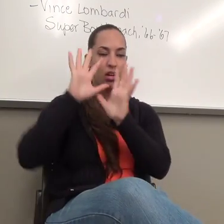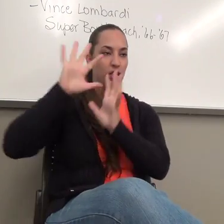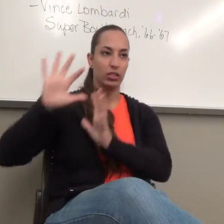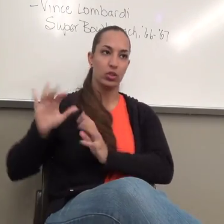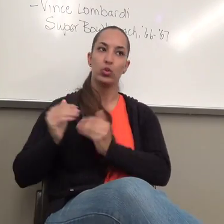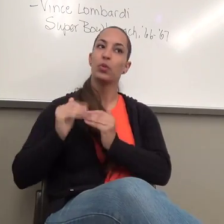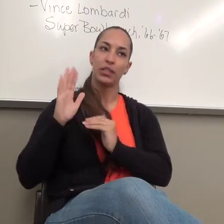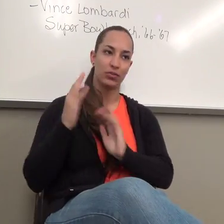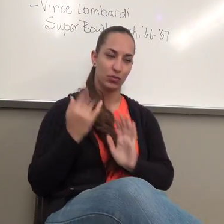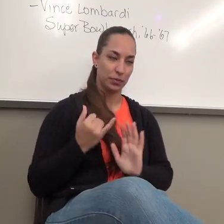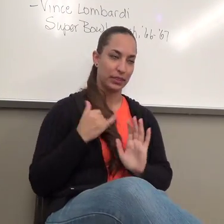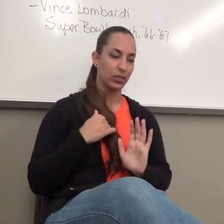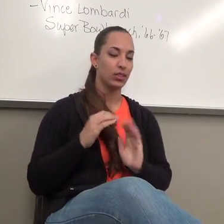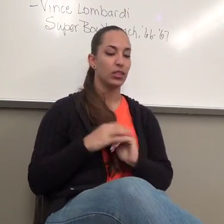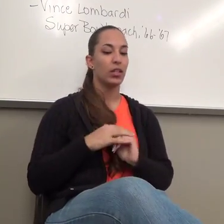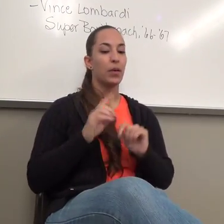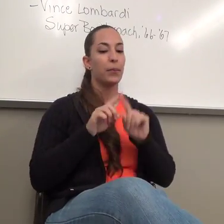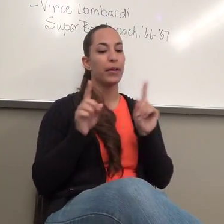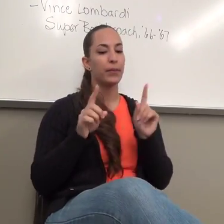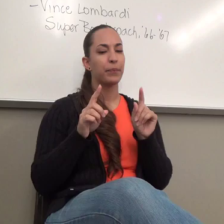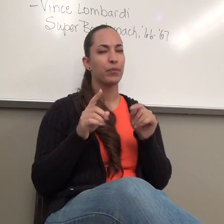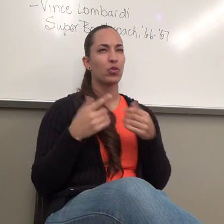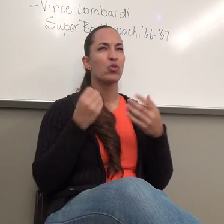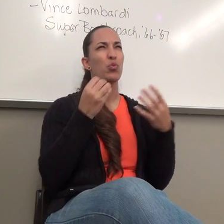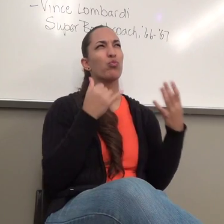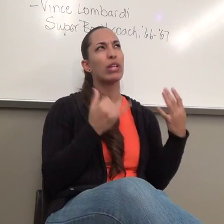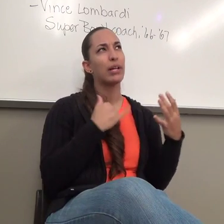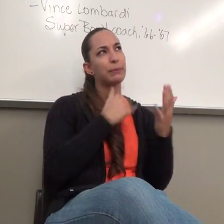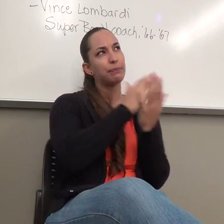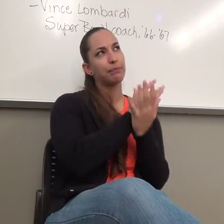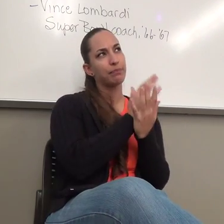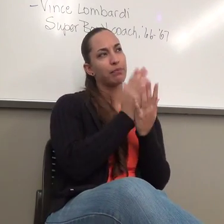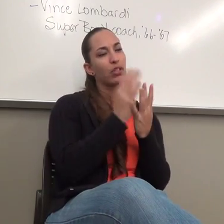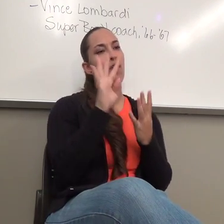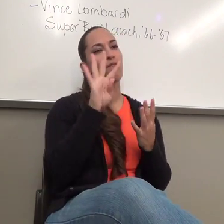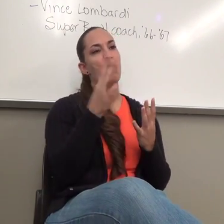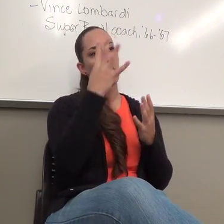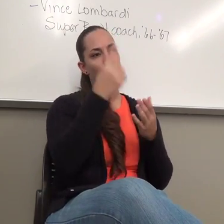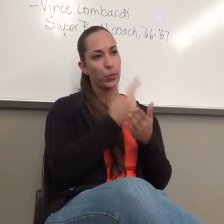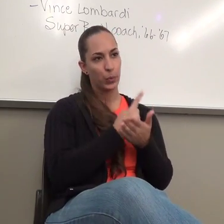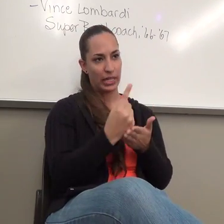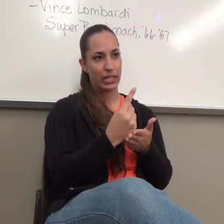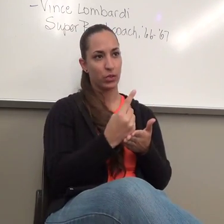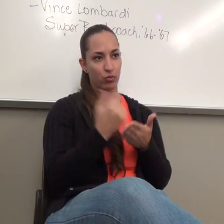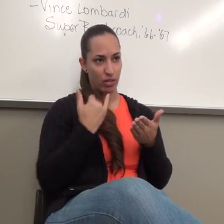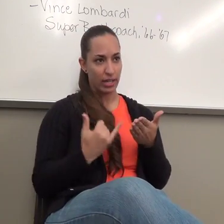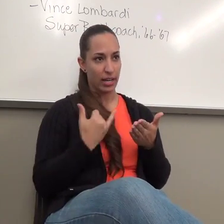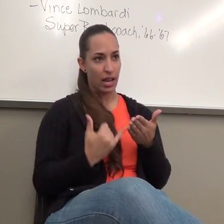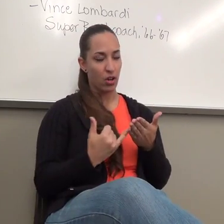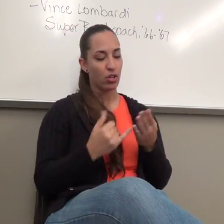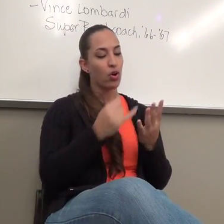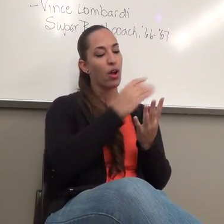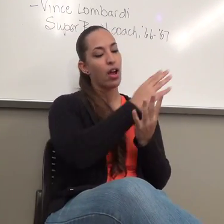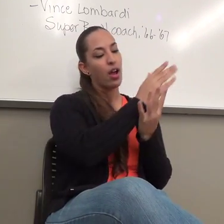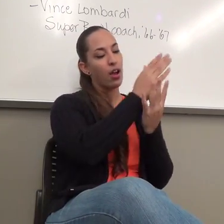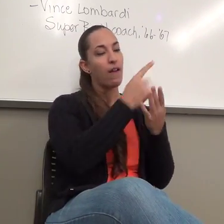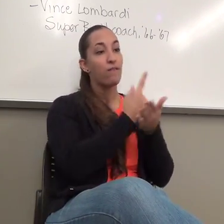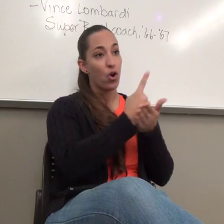so we're in week 4, so every 4 weeks, so like at midterm and then at the quarter of